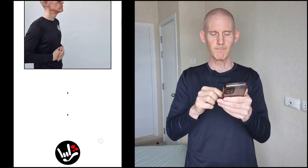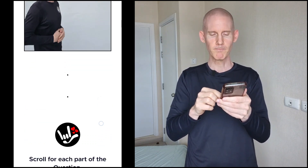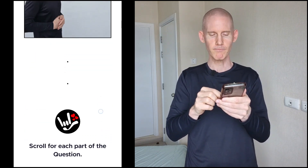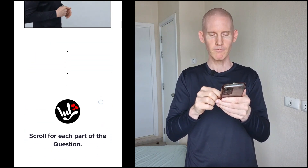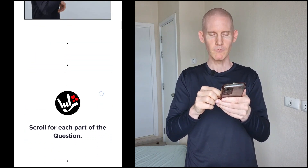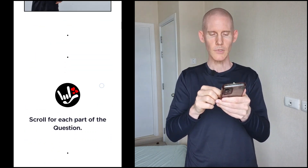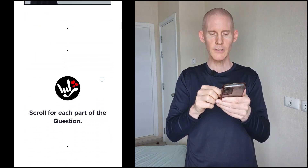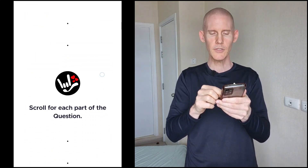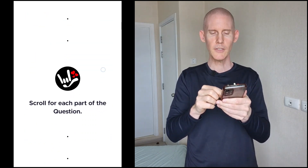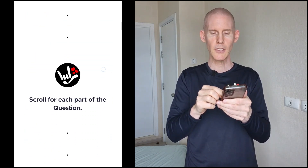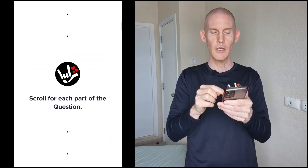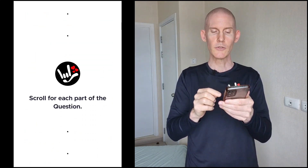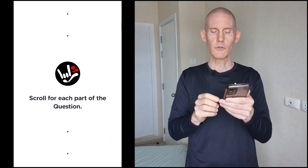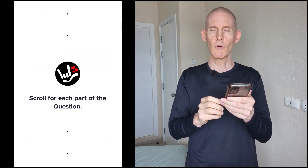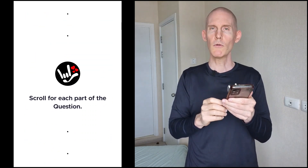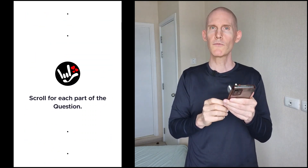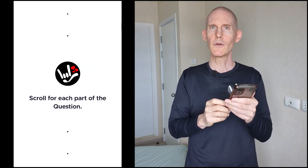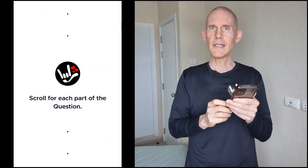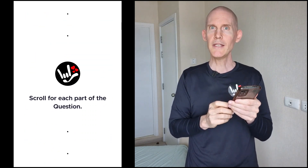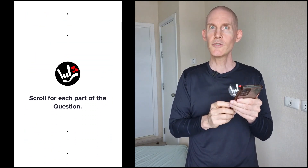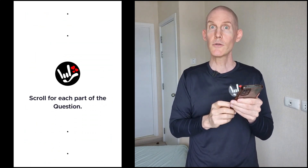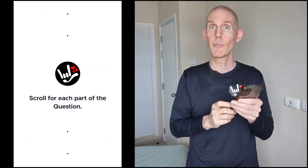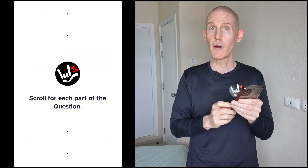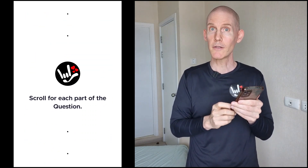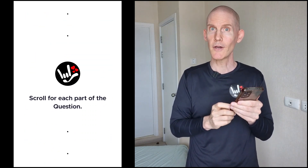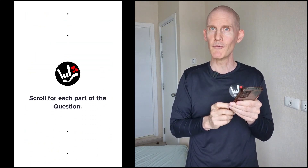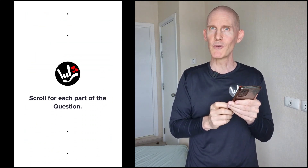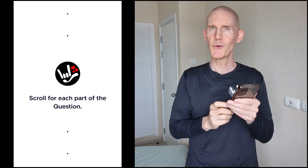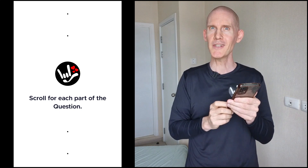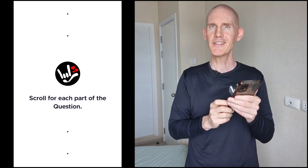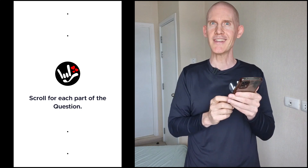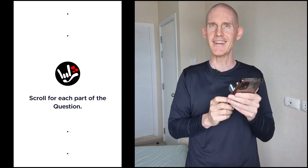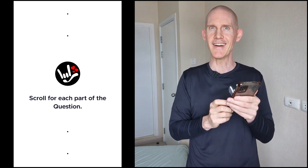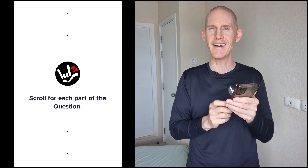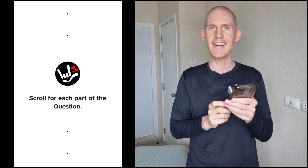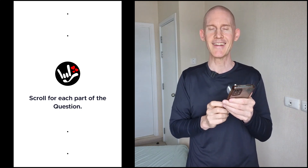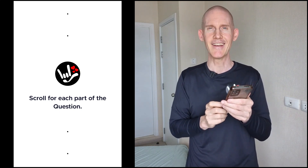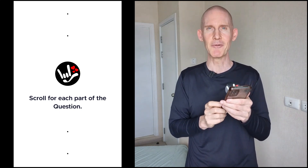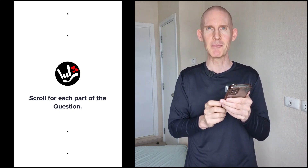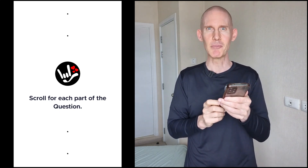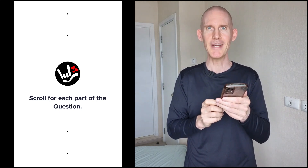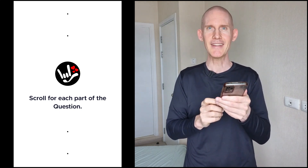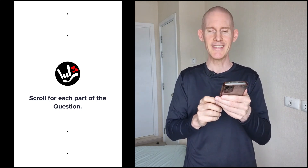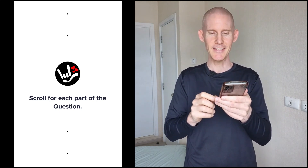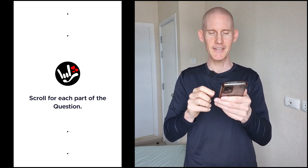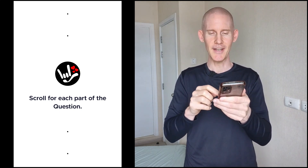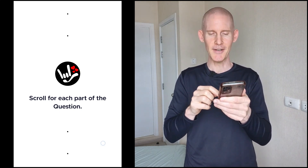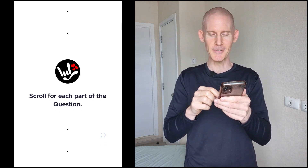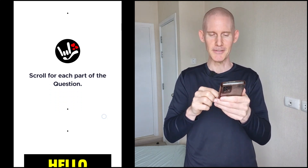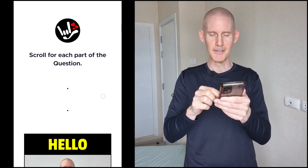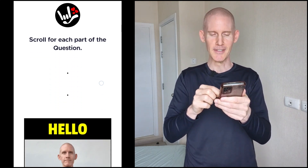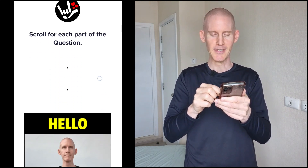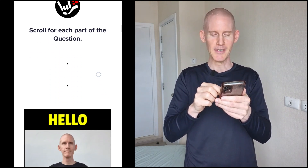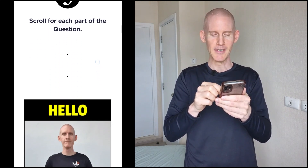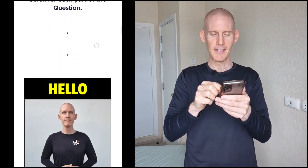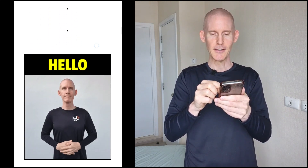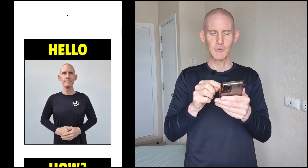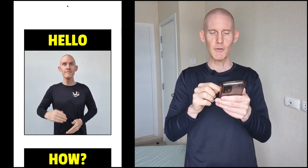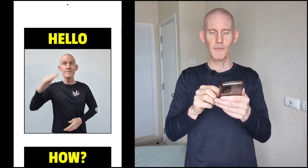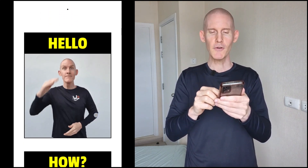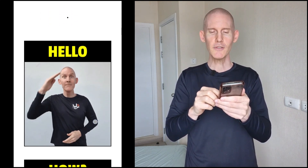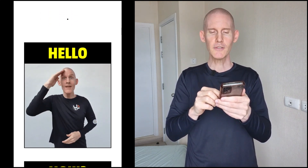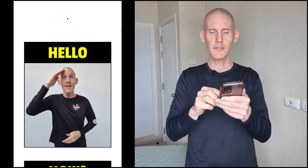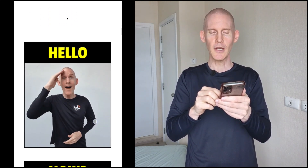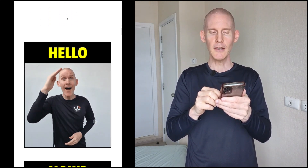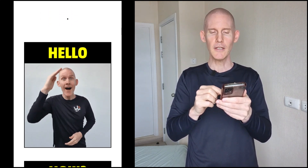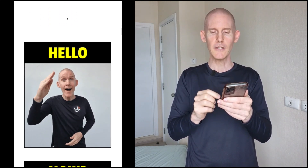dots. It says scroll for each part of the question. Now we're breaking things down. So